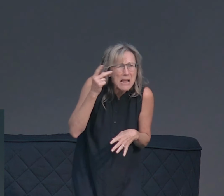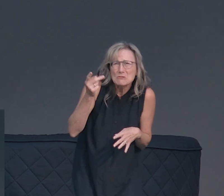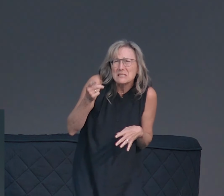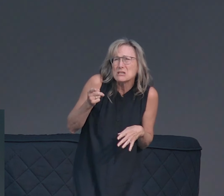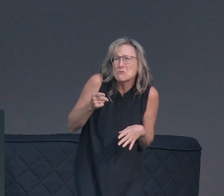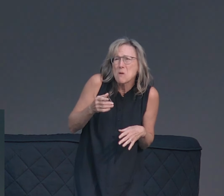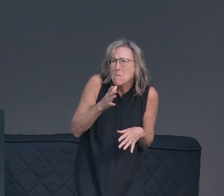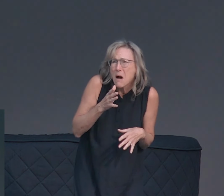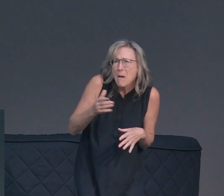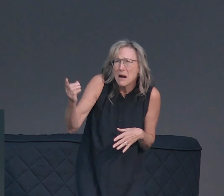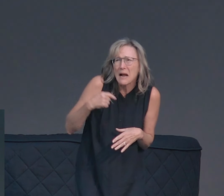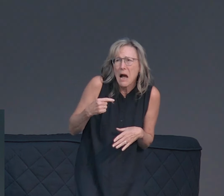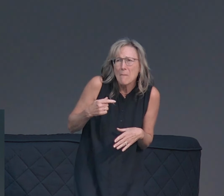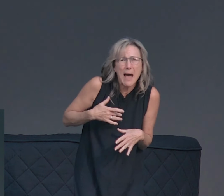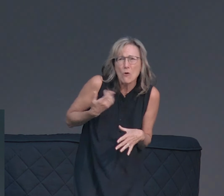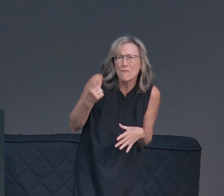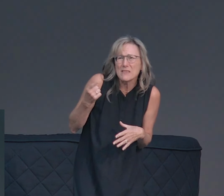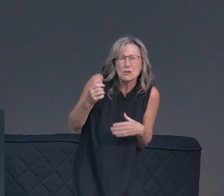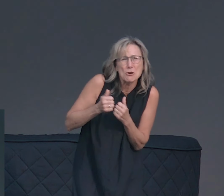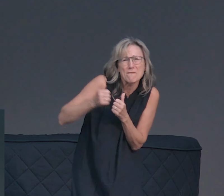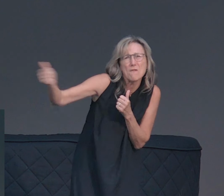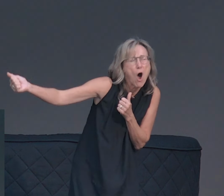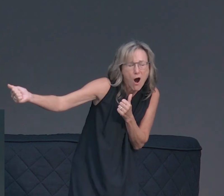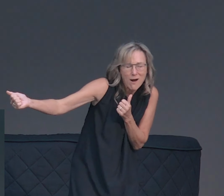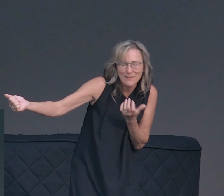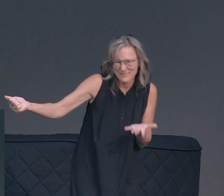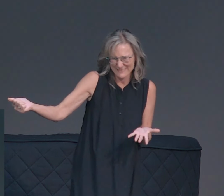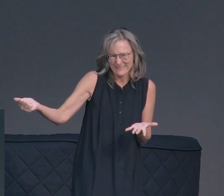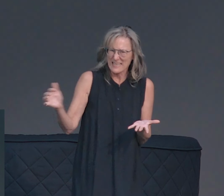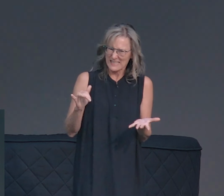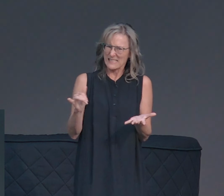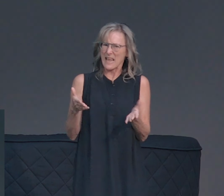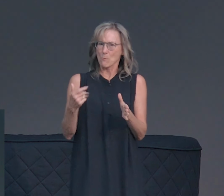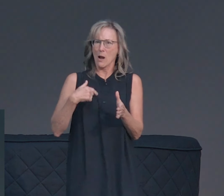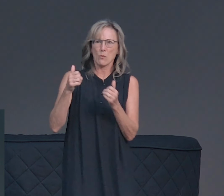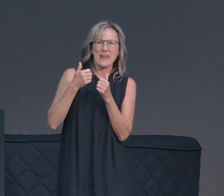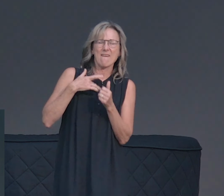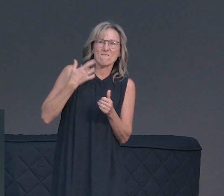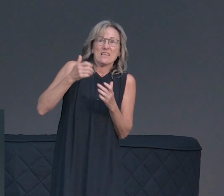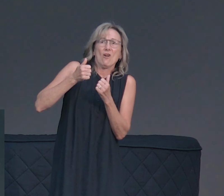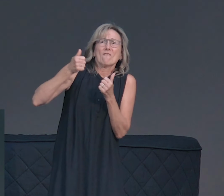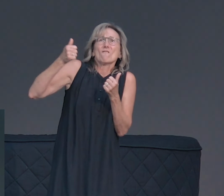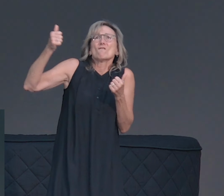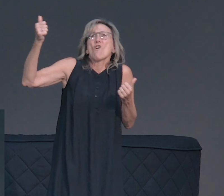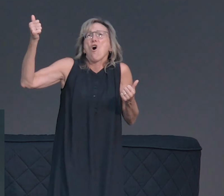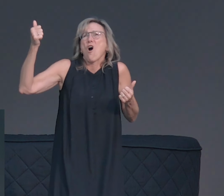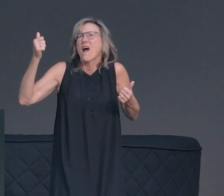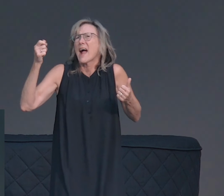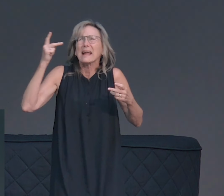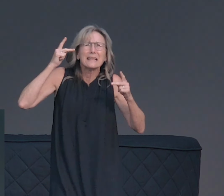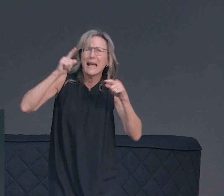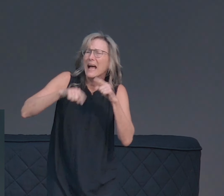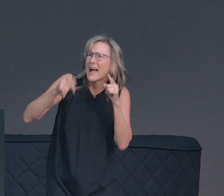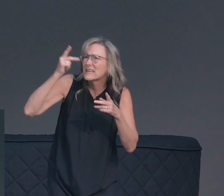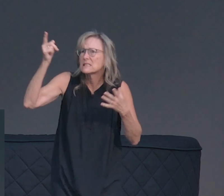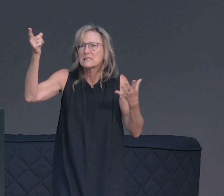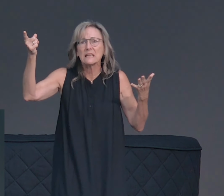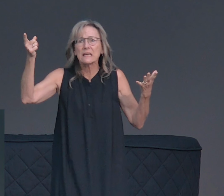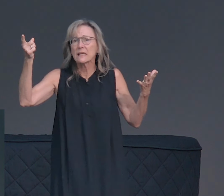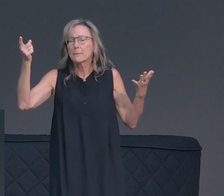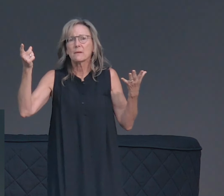why some of you might feel so far away from God. You feel like you cannot see Him and that He's distant.